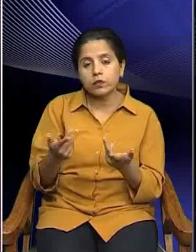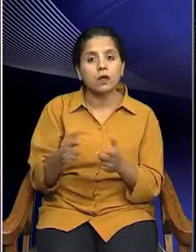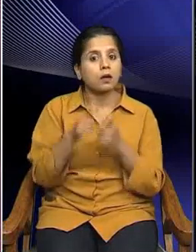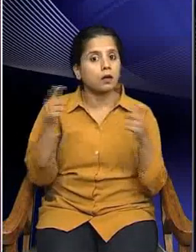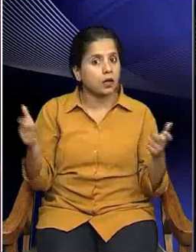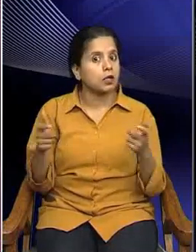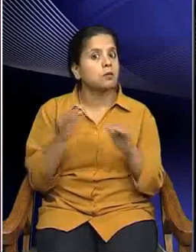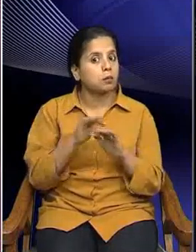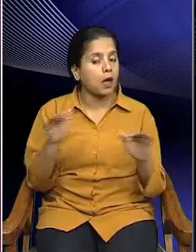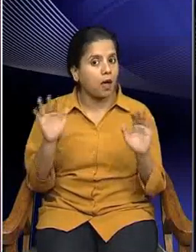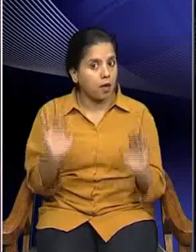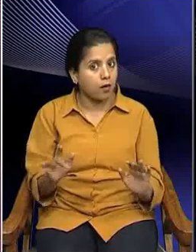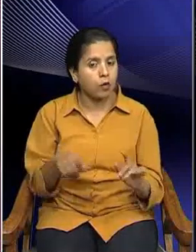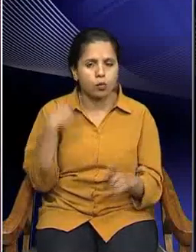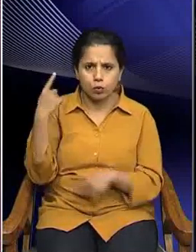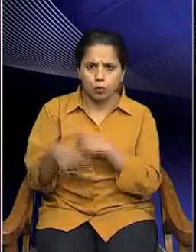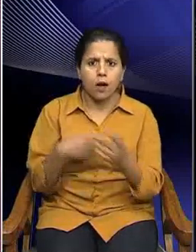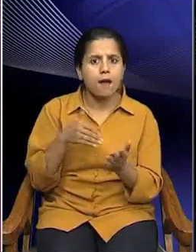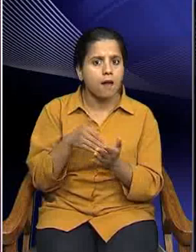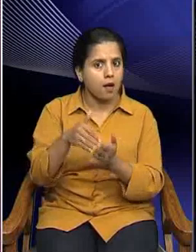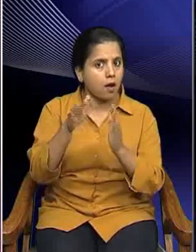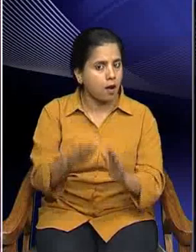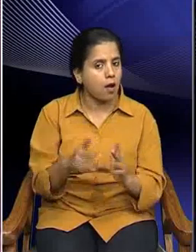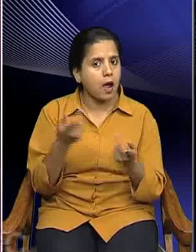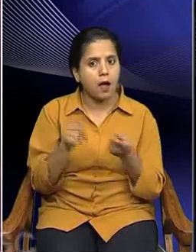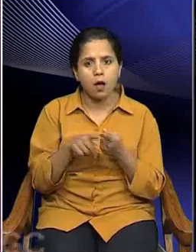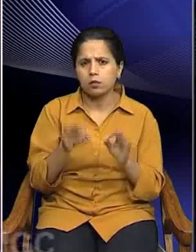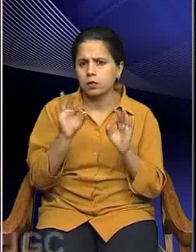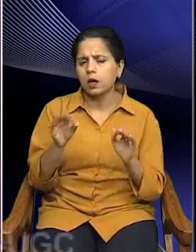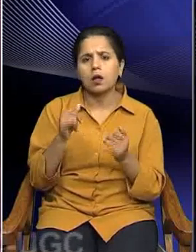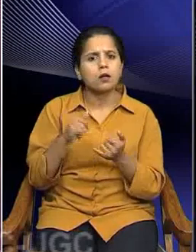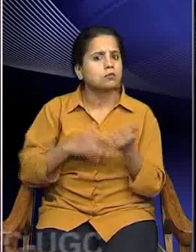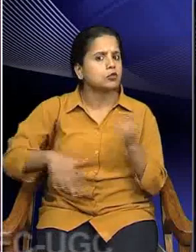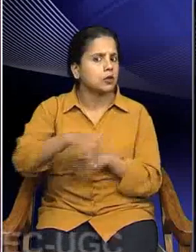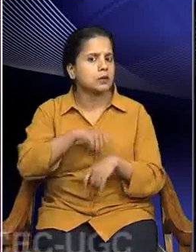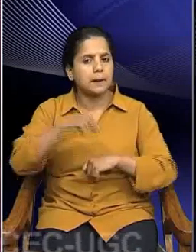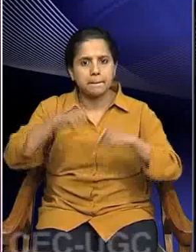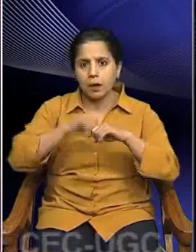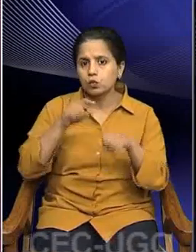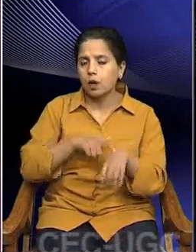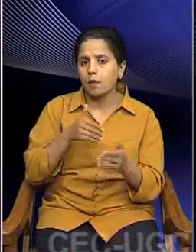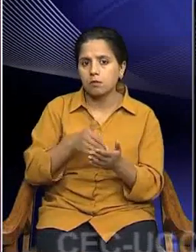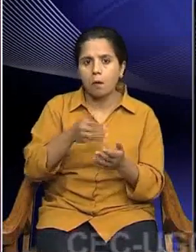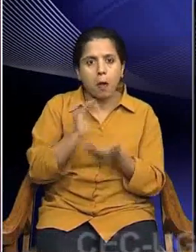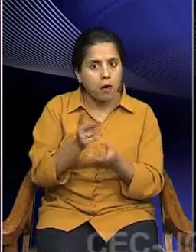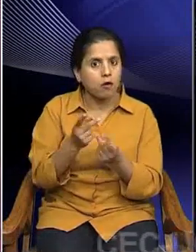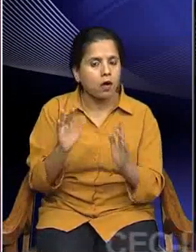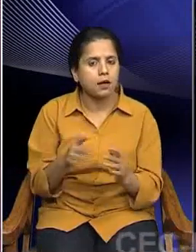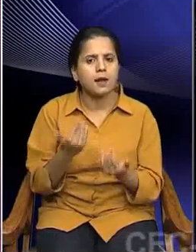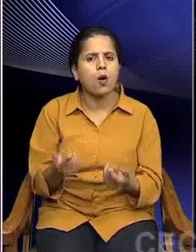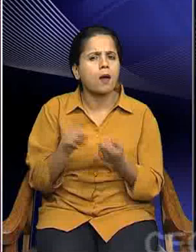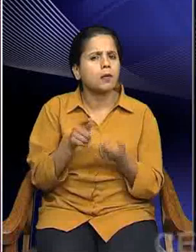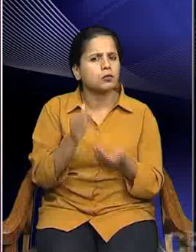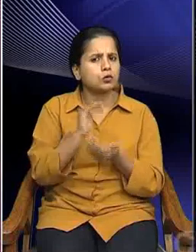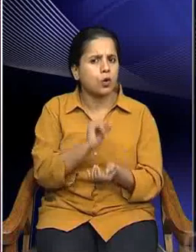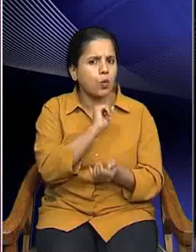of children on regular interval without appropriate spacing, what is happening is that the condition of children